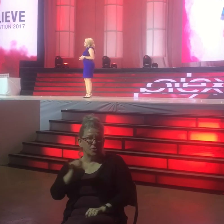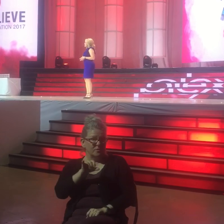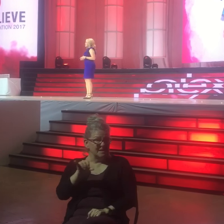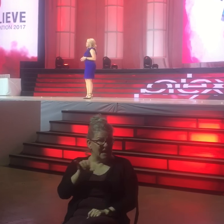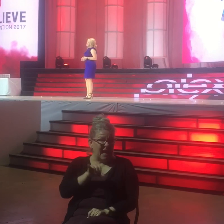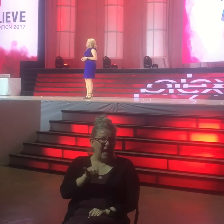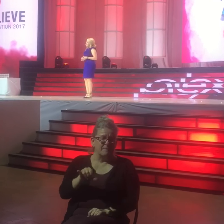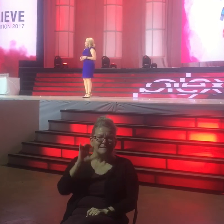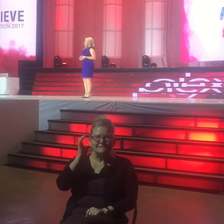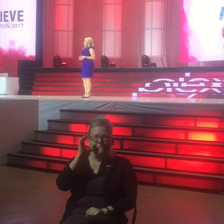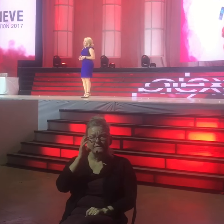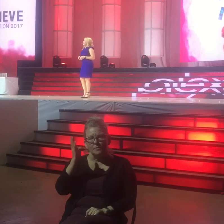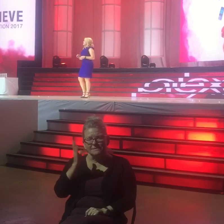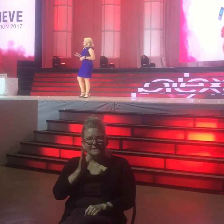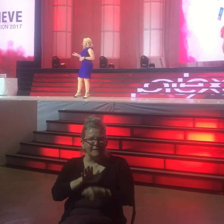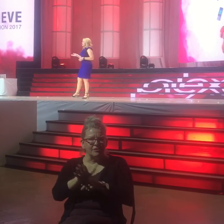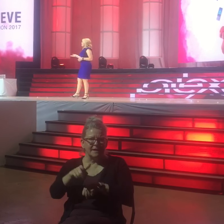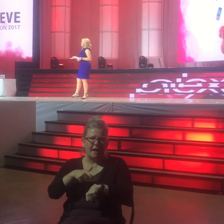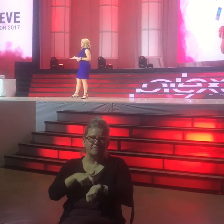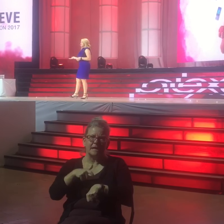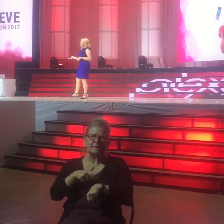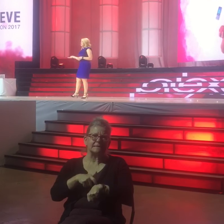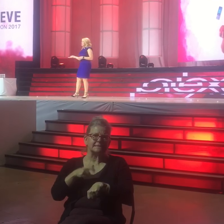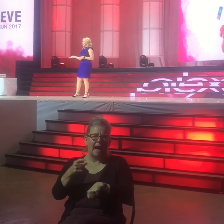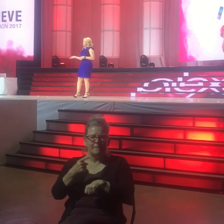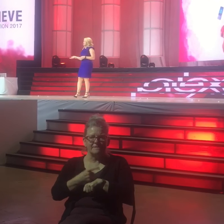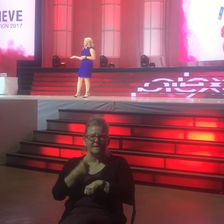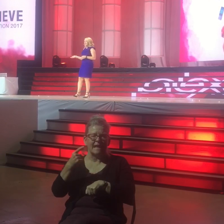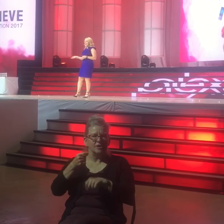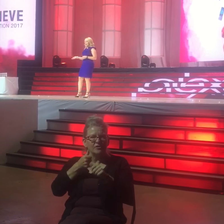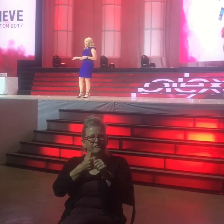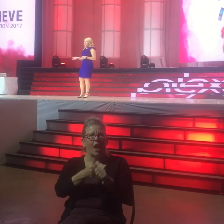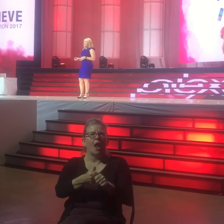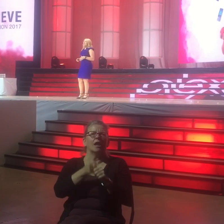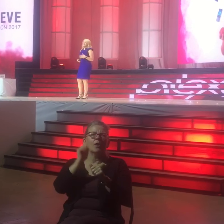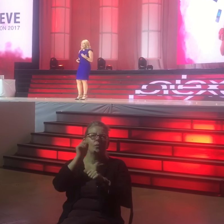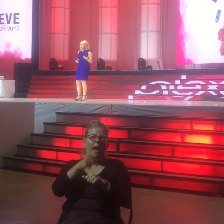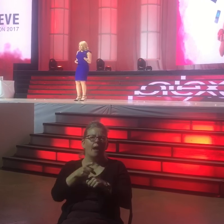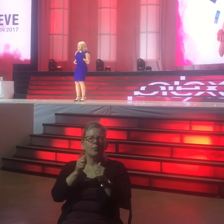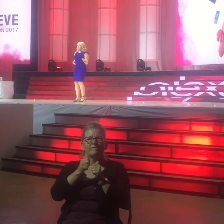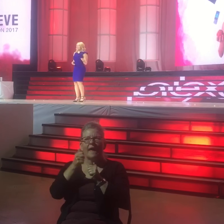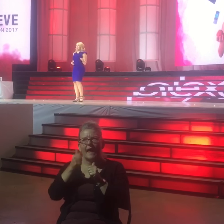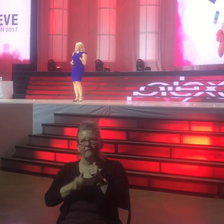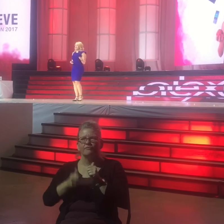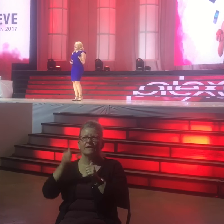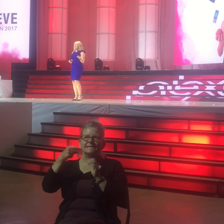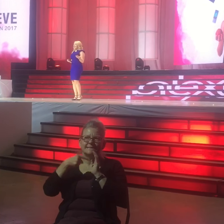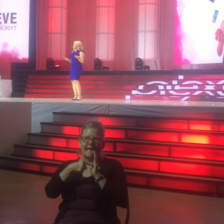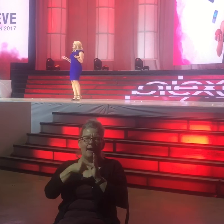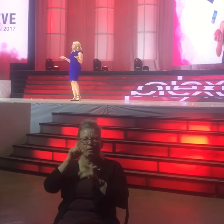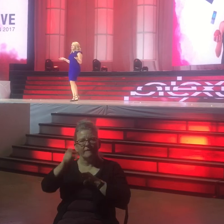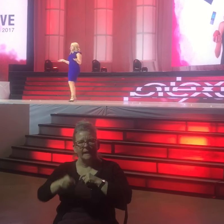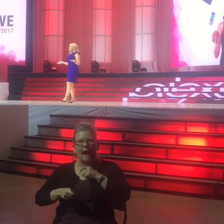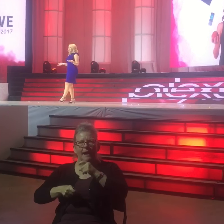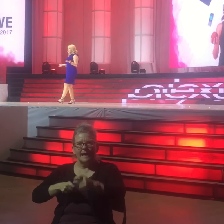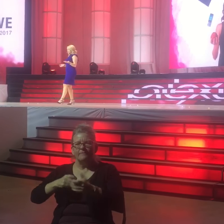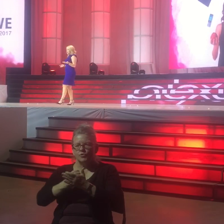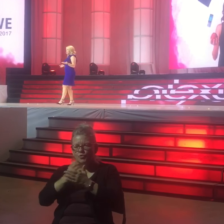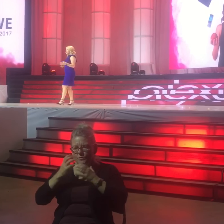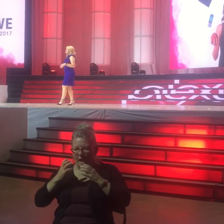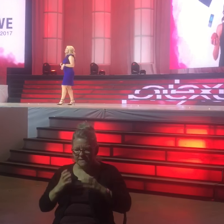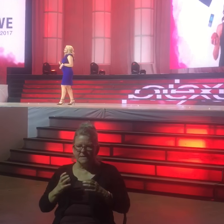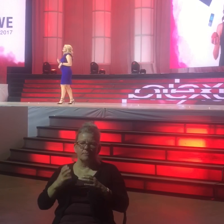there was never enough time in a day to follow up with every single sample I gave out to every new customer, right? Every new person that